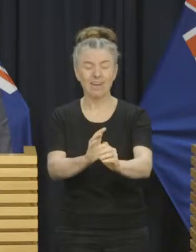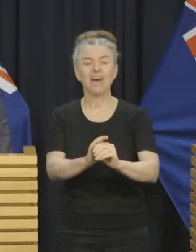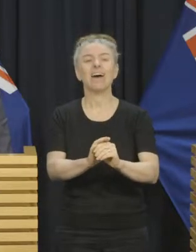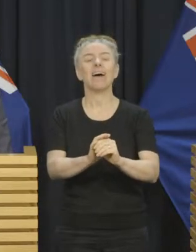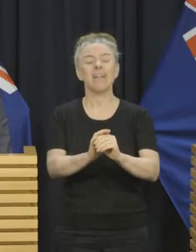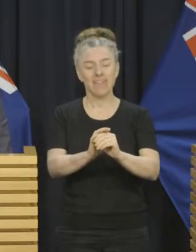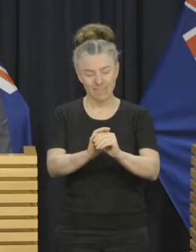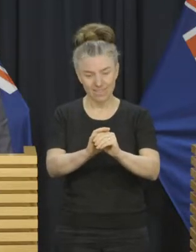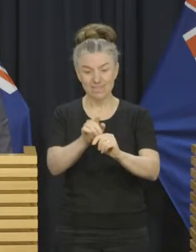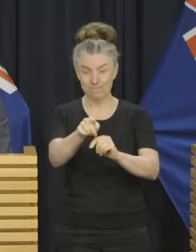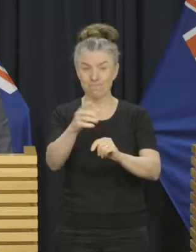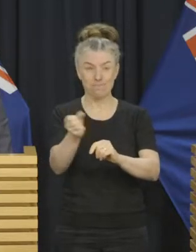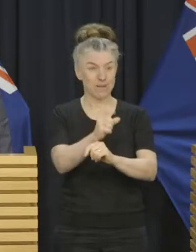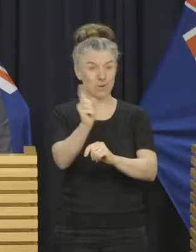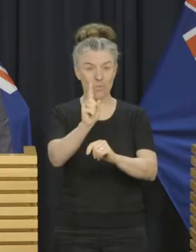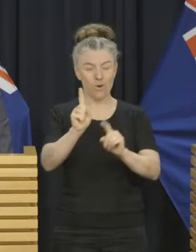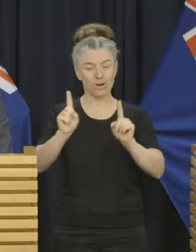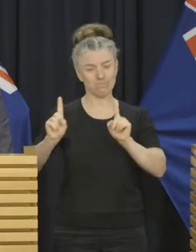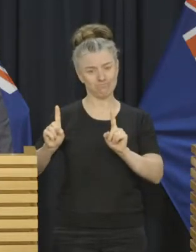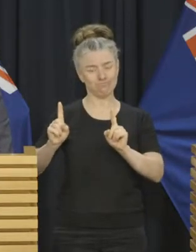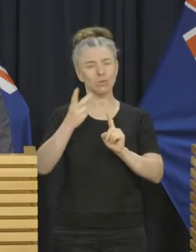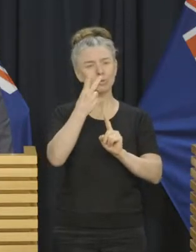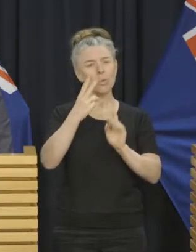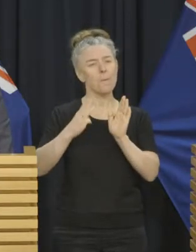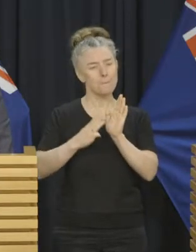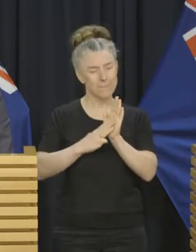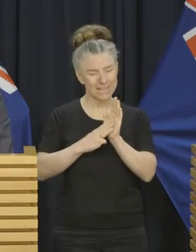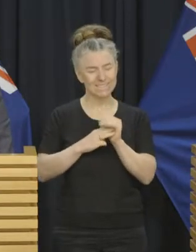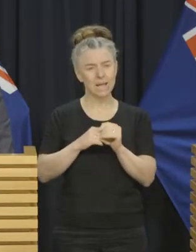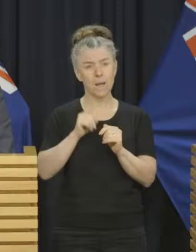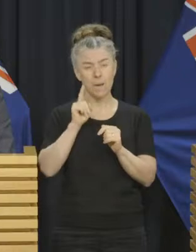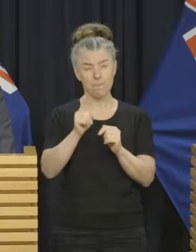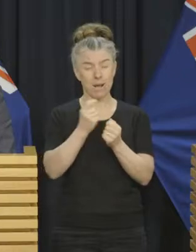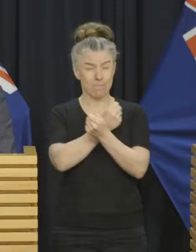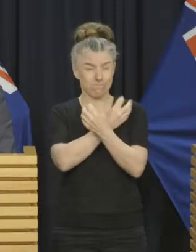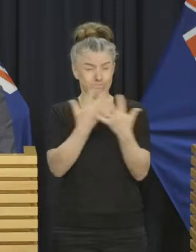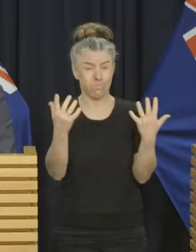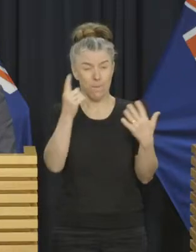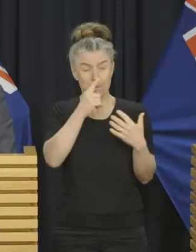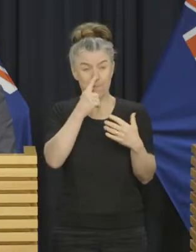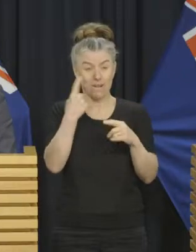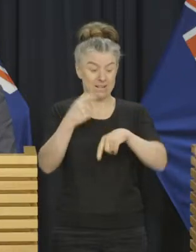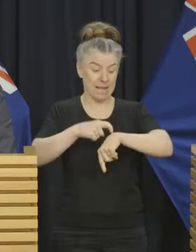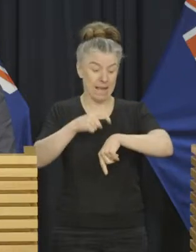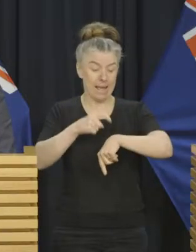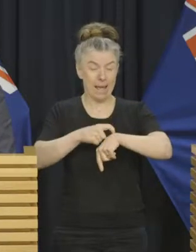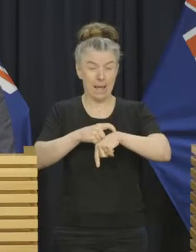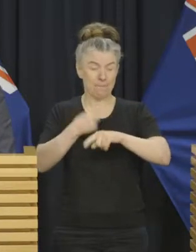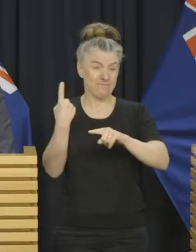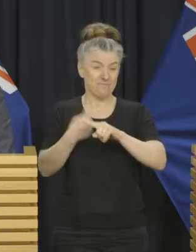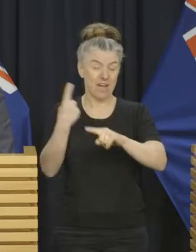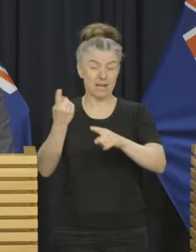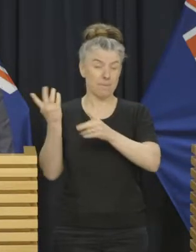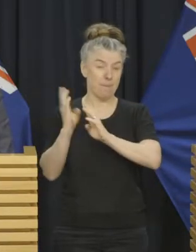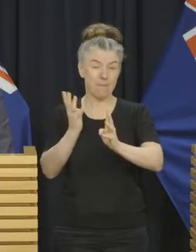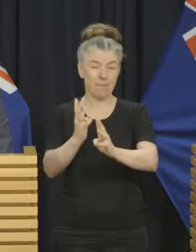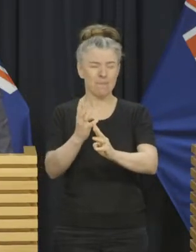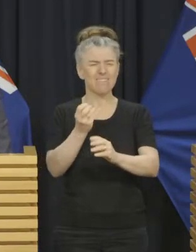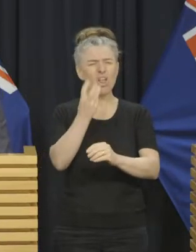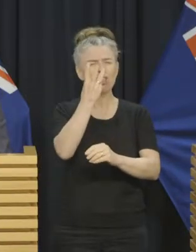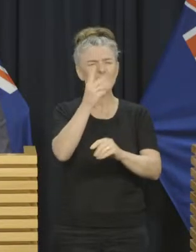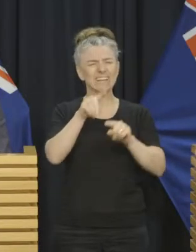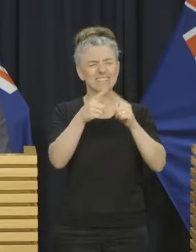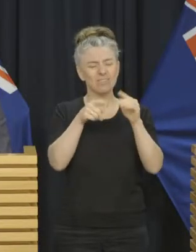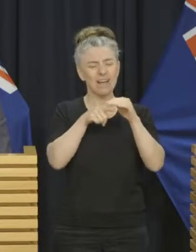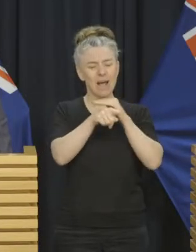being asked to follow social distancing rules. Due to the large number of people evacuating from the 3 exits, there was a